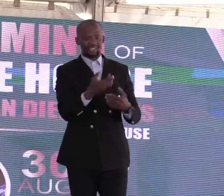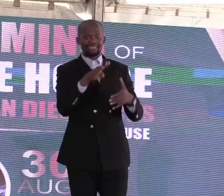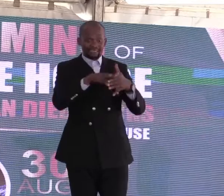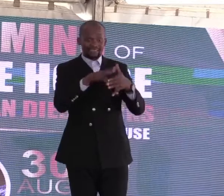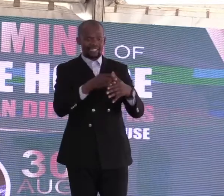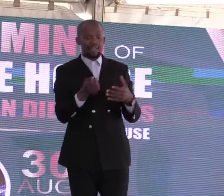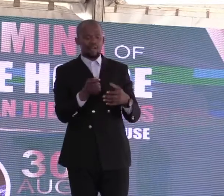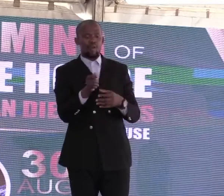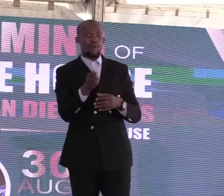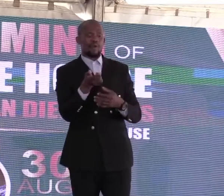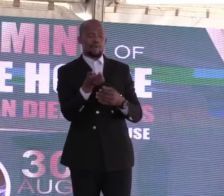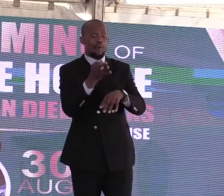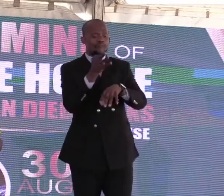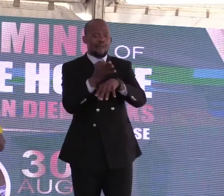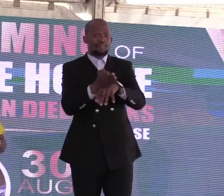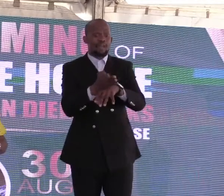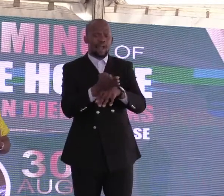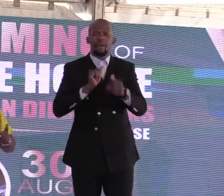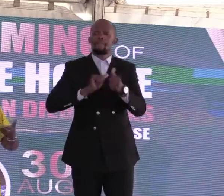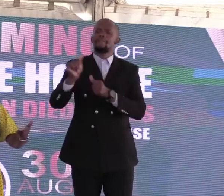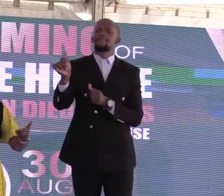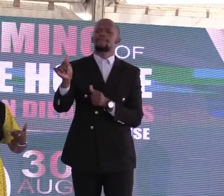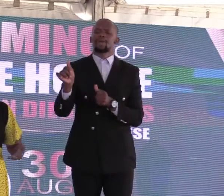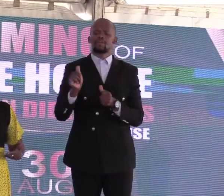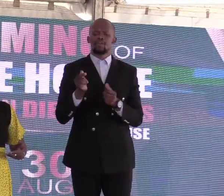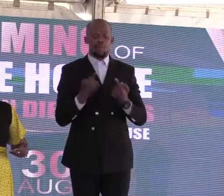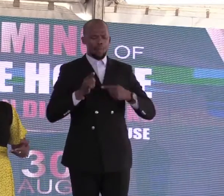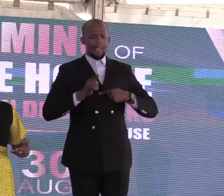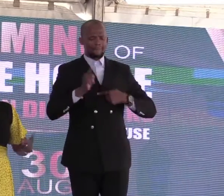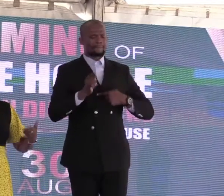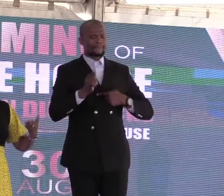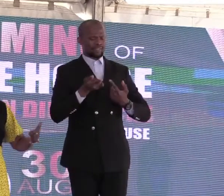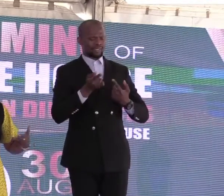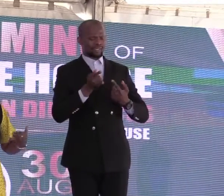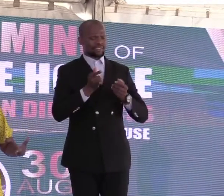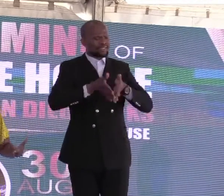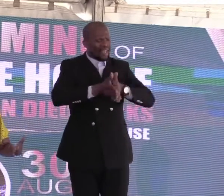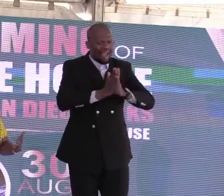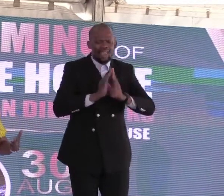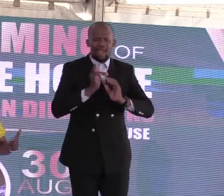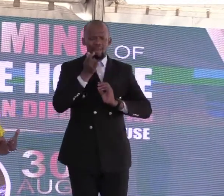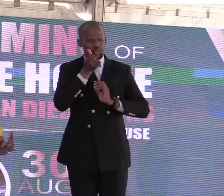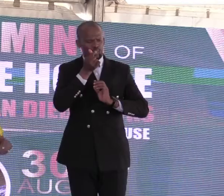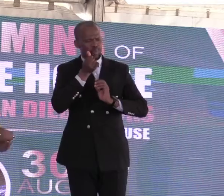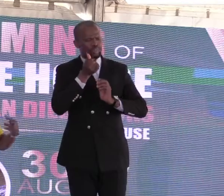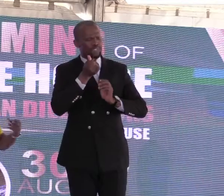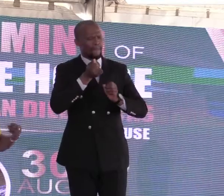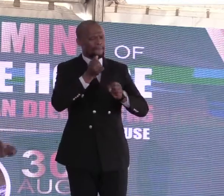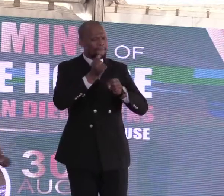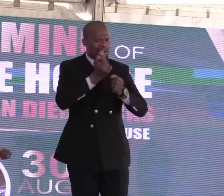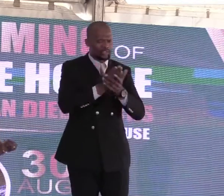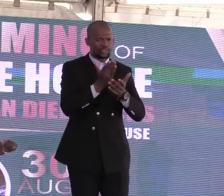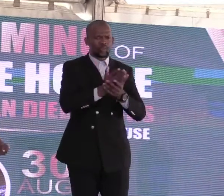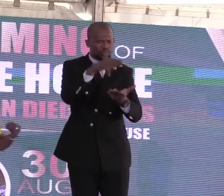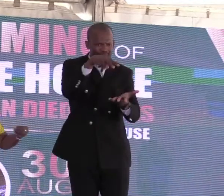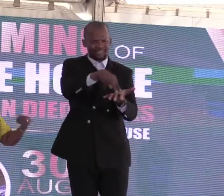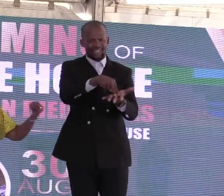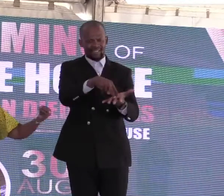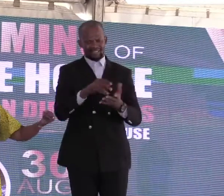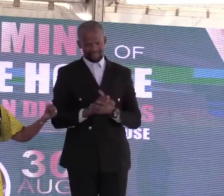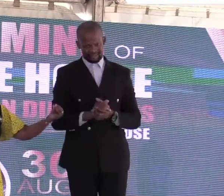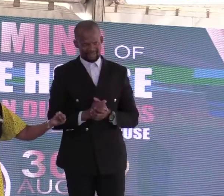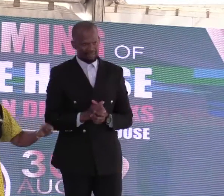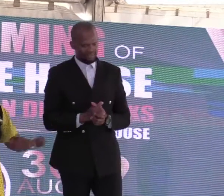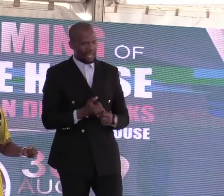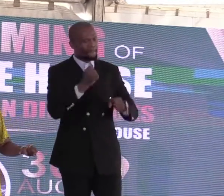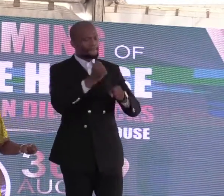fathers. Let me ask the men to step up. If there are no father, and it's in your family, step